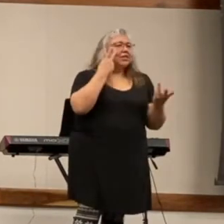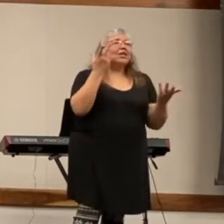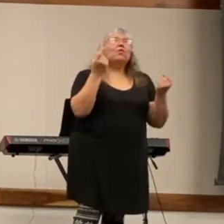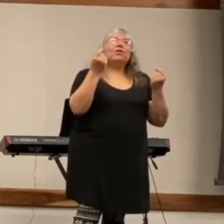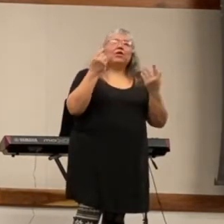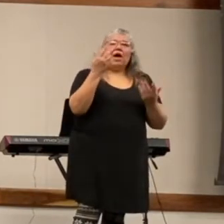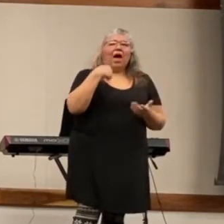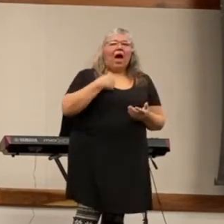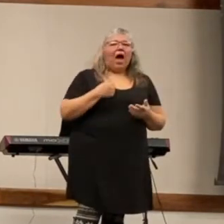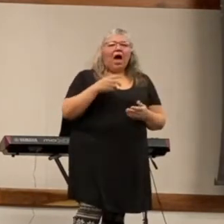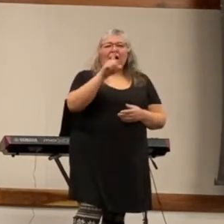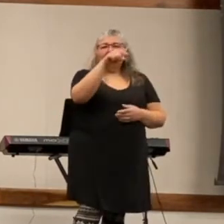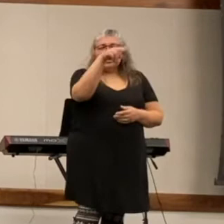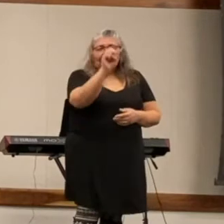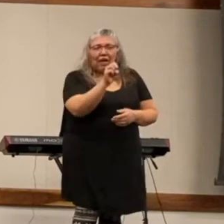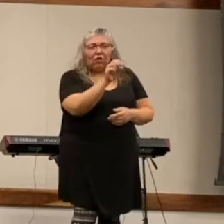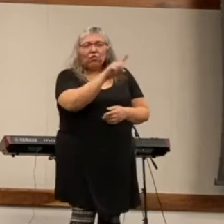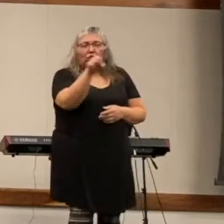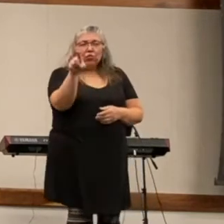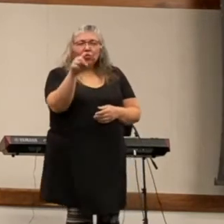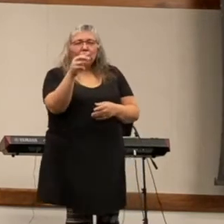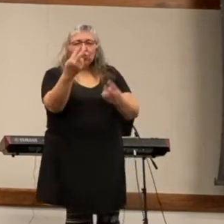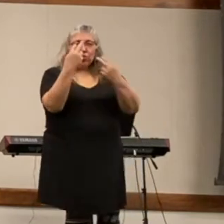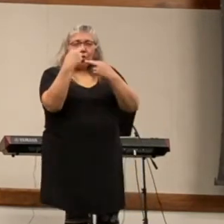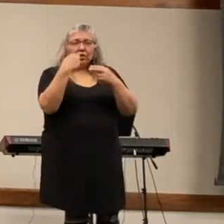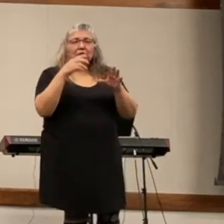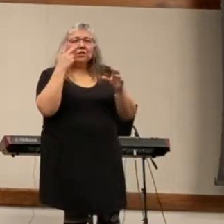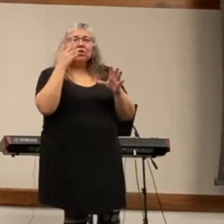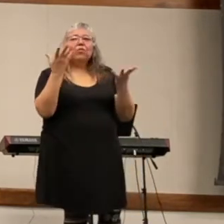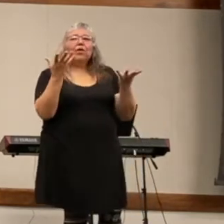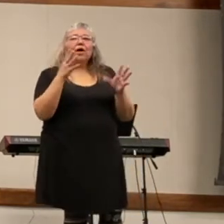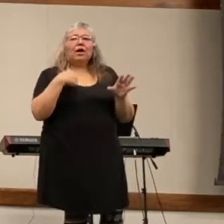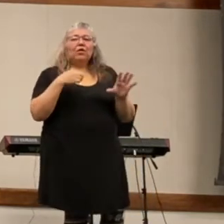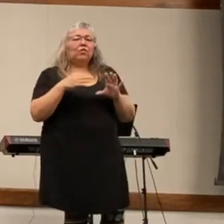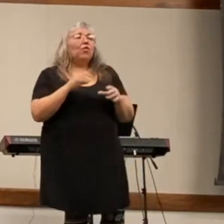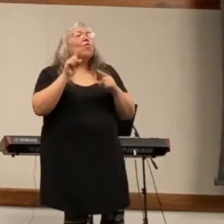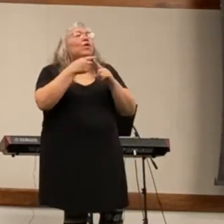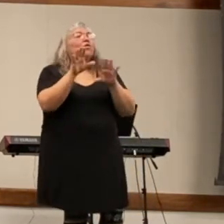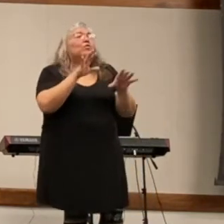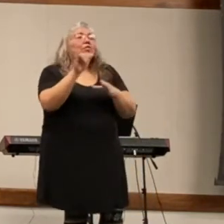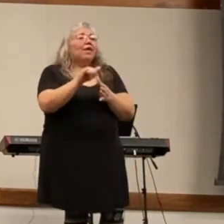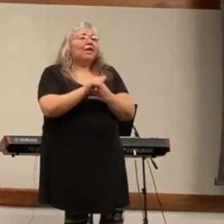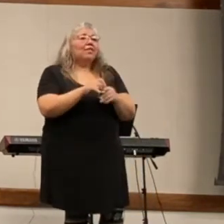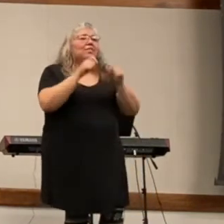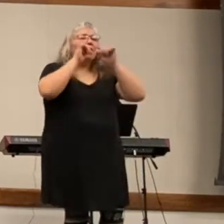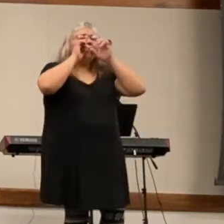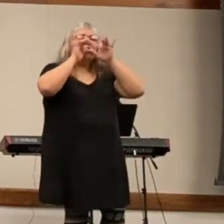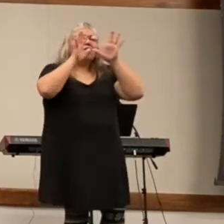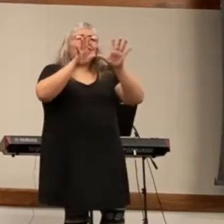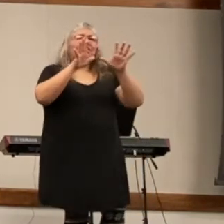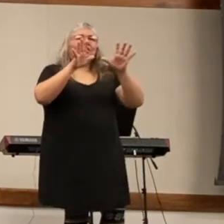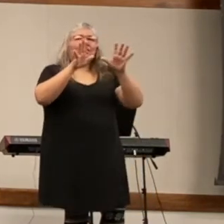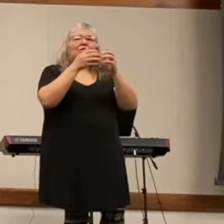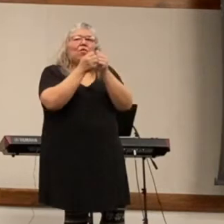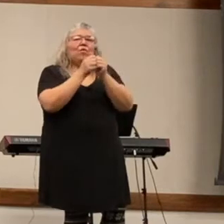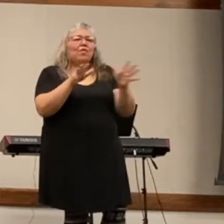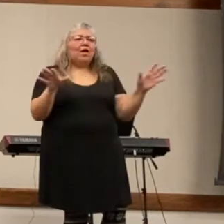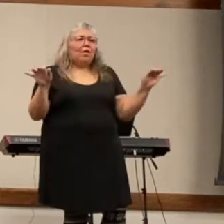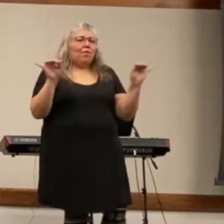I dare you to do it. Because when you do it, the blessings will be without